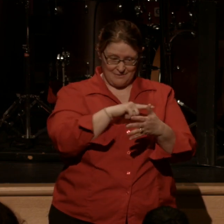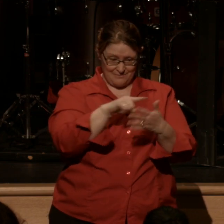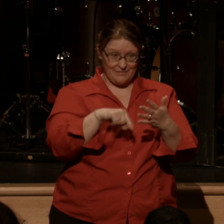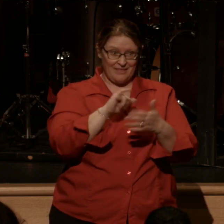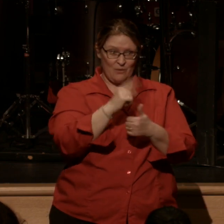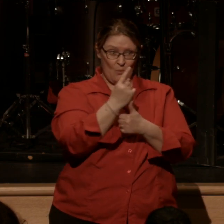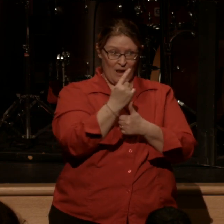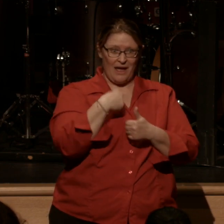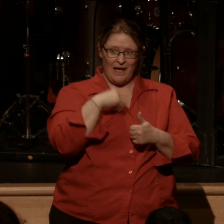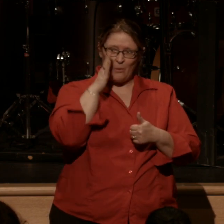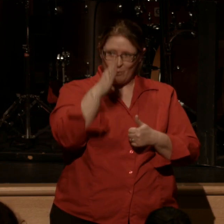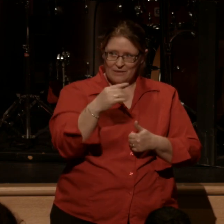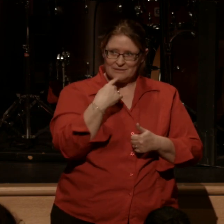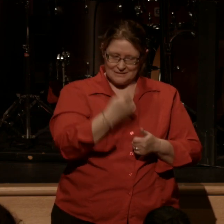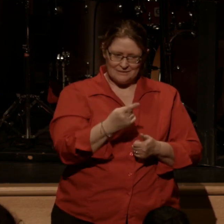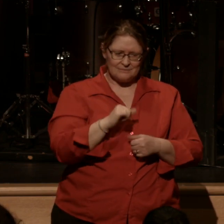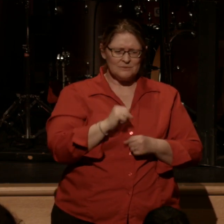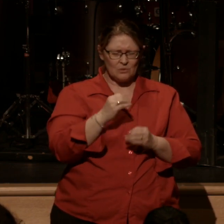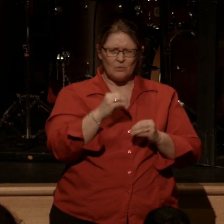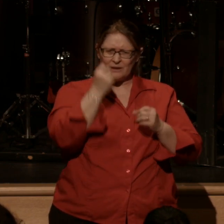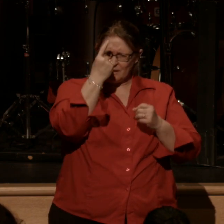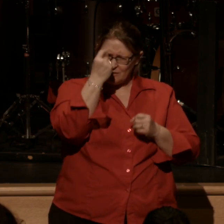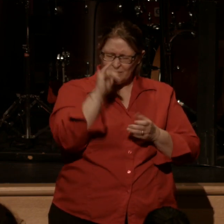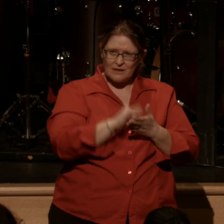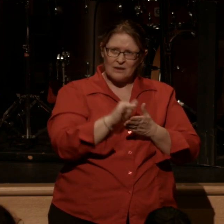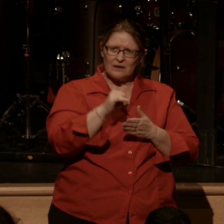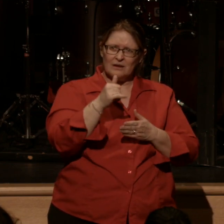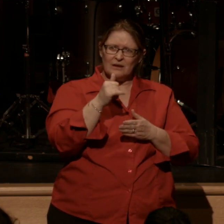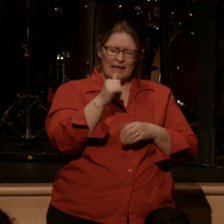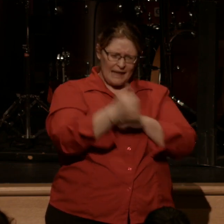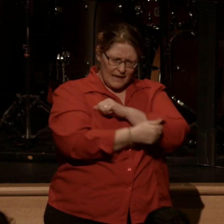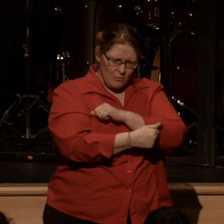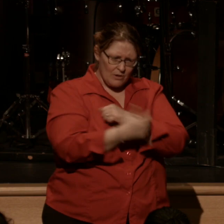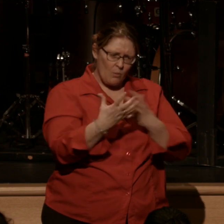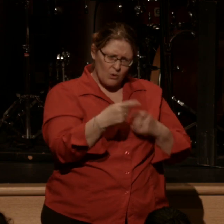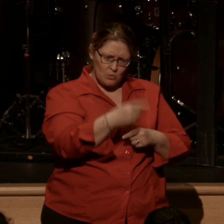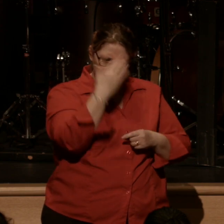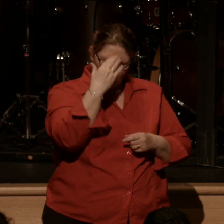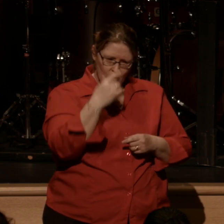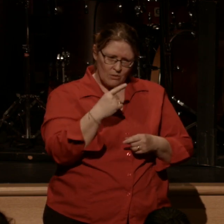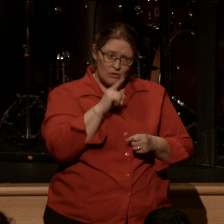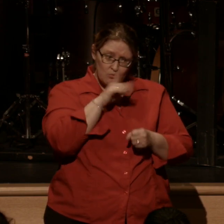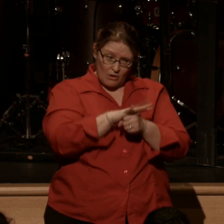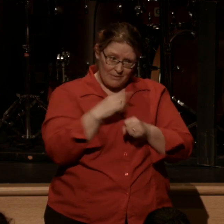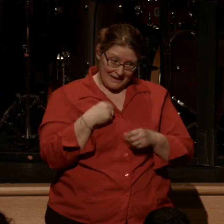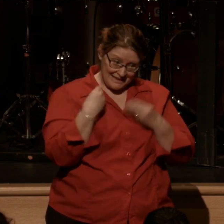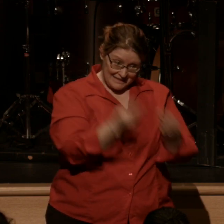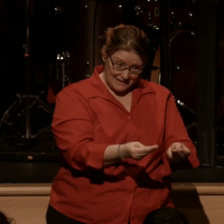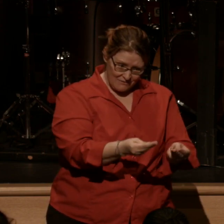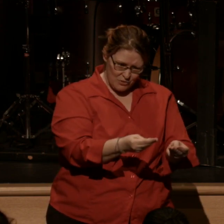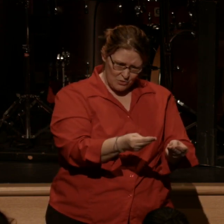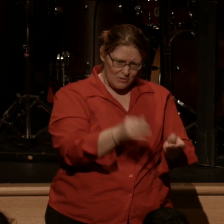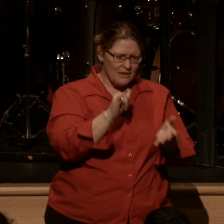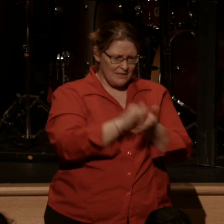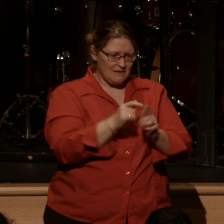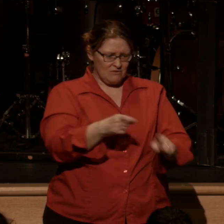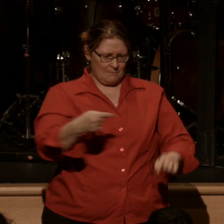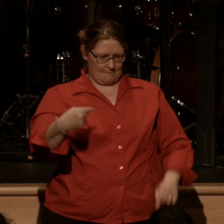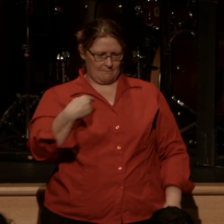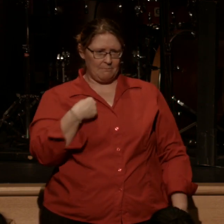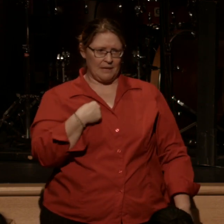to understand, as God was saying to Abraham, Abraham, I want you to know that the promises I give you are initiated by